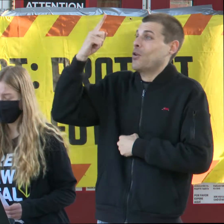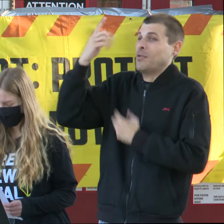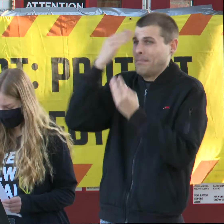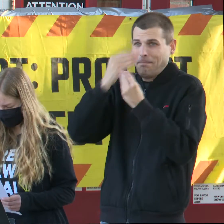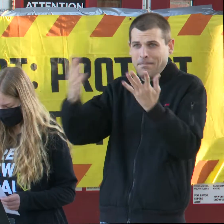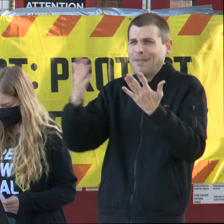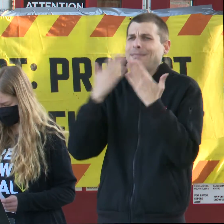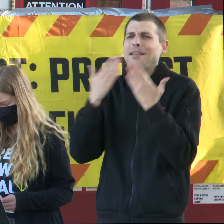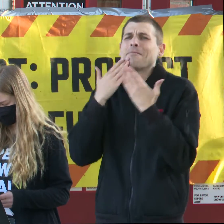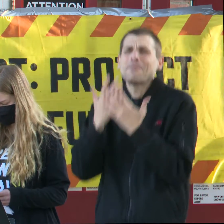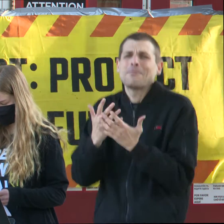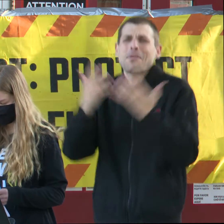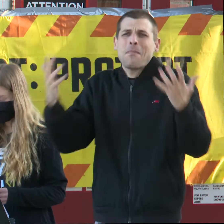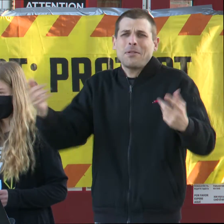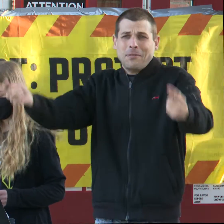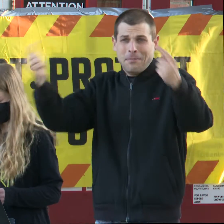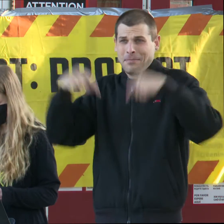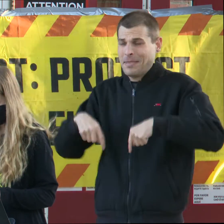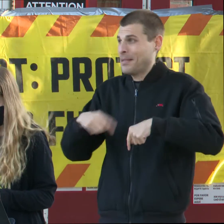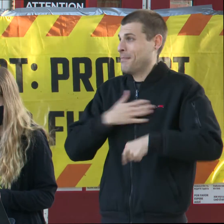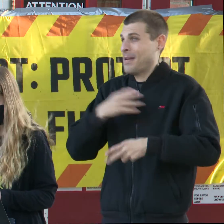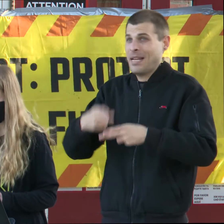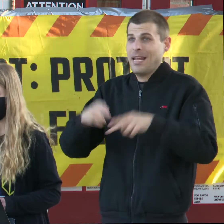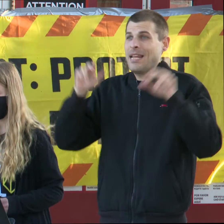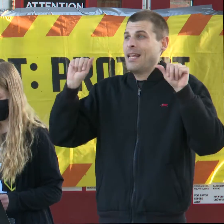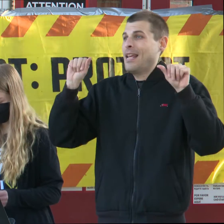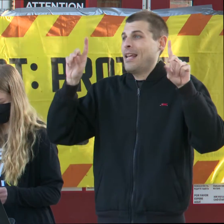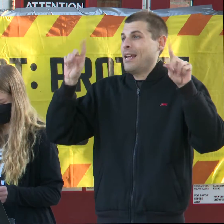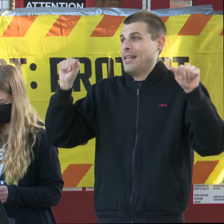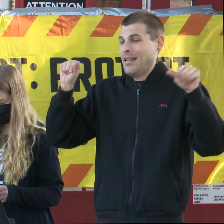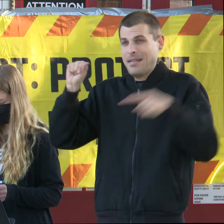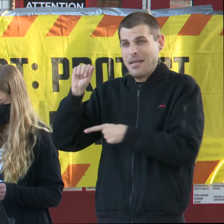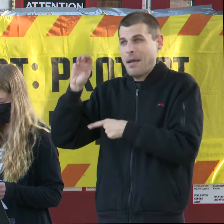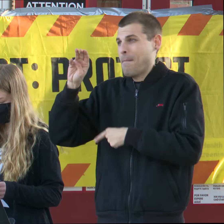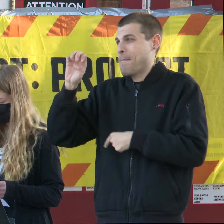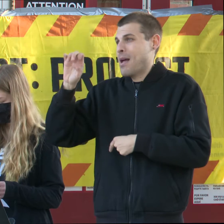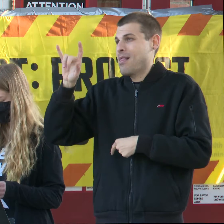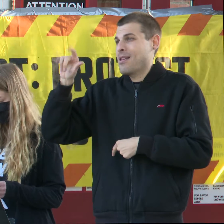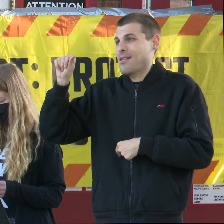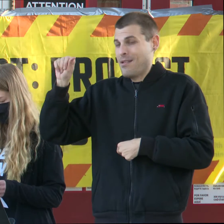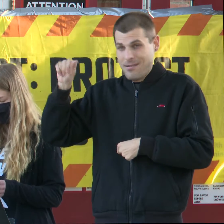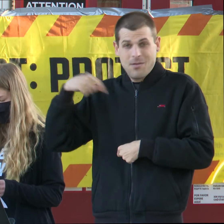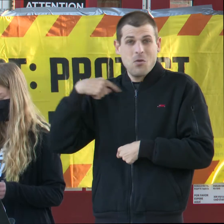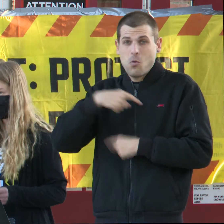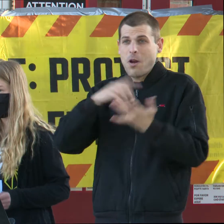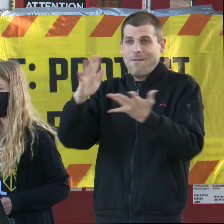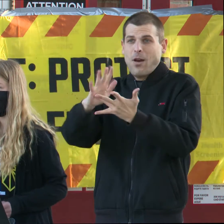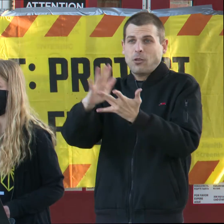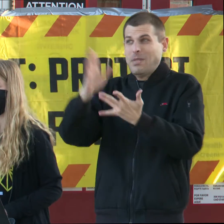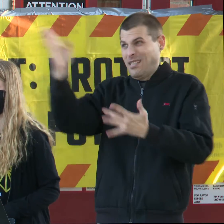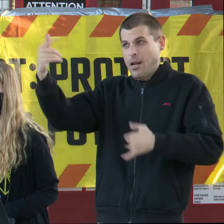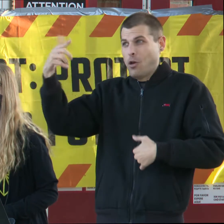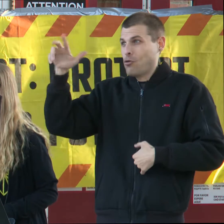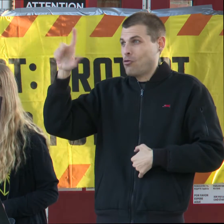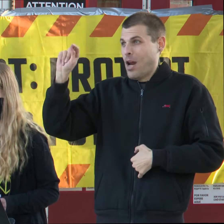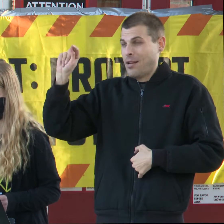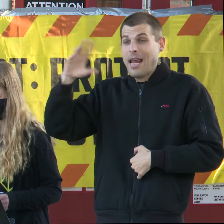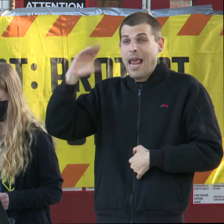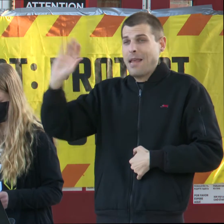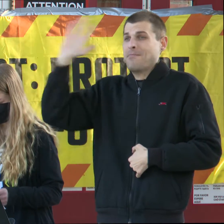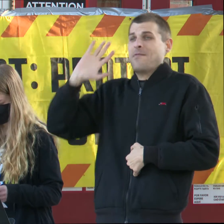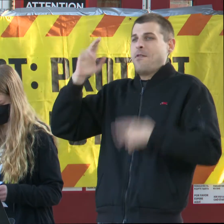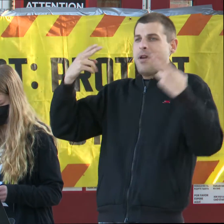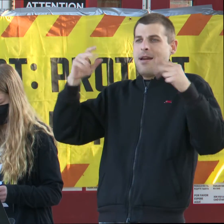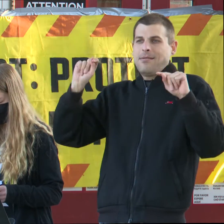Thank you all so much for being here. My name is Adah and this is Malina. We're both freshmen at Grant High School and we're also former